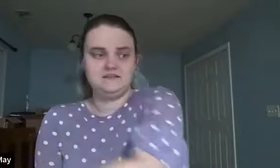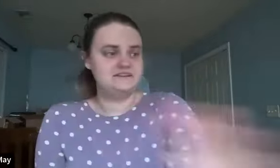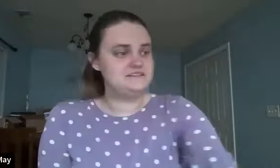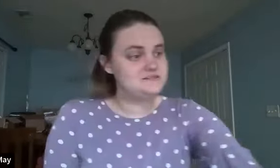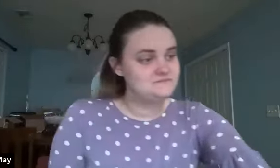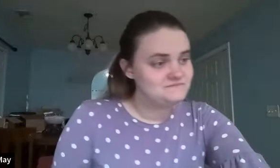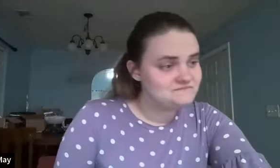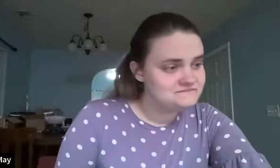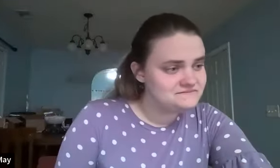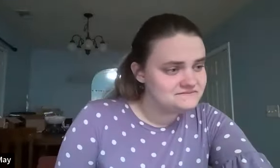elephant.